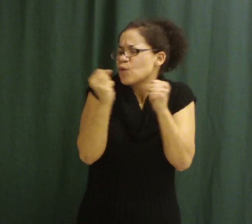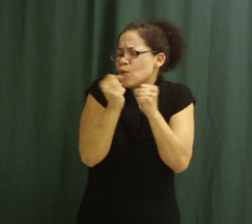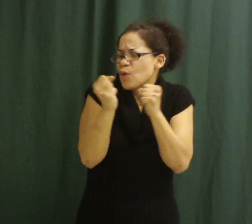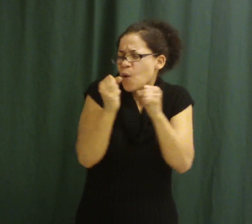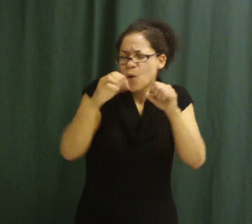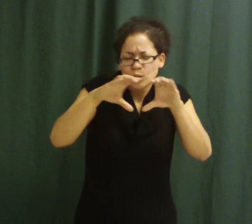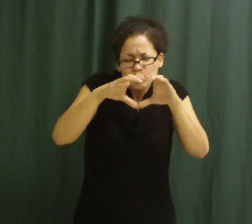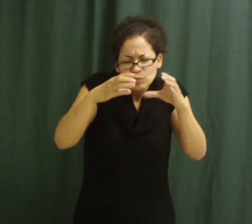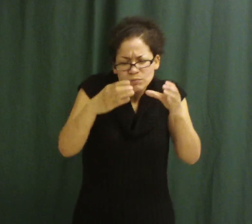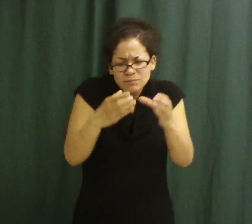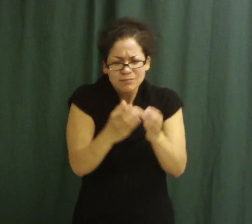desert.